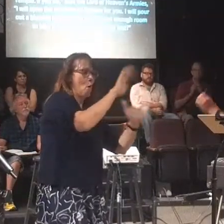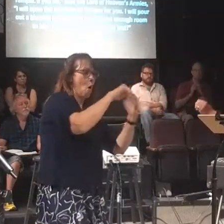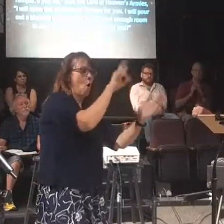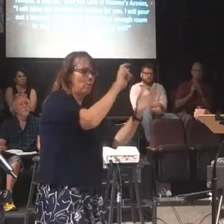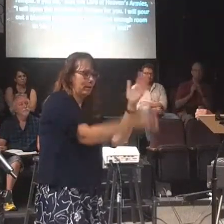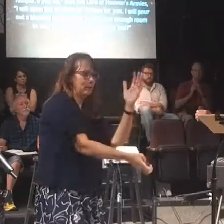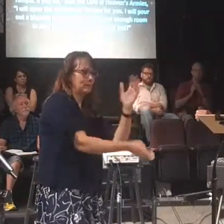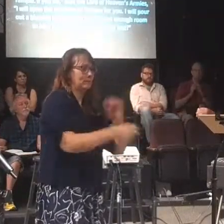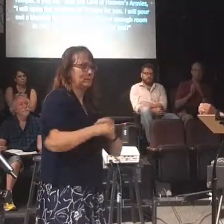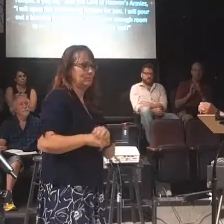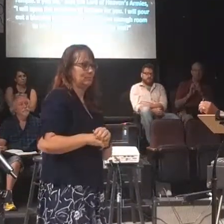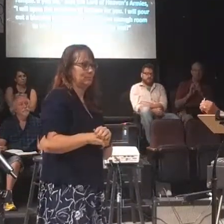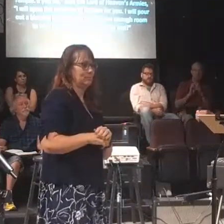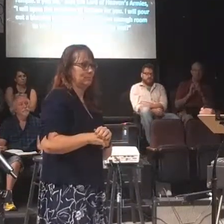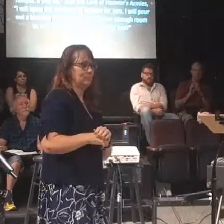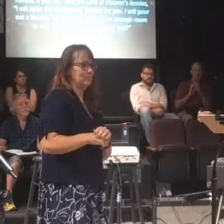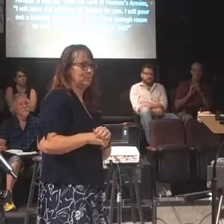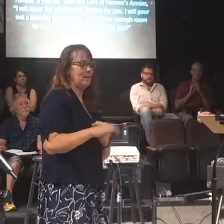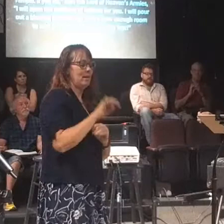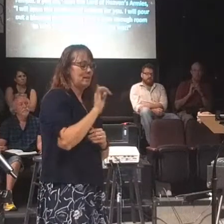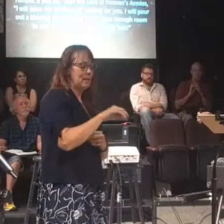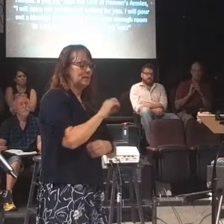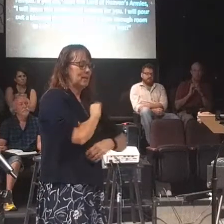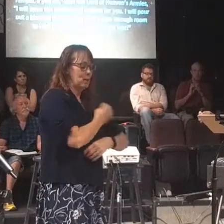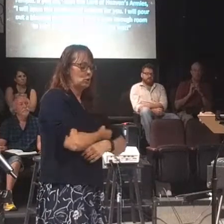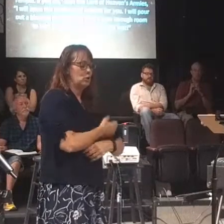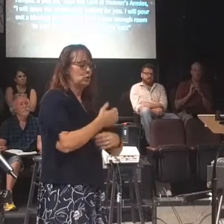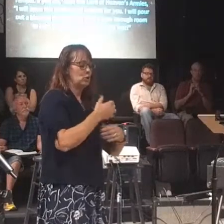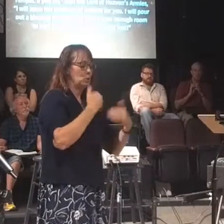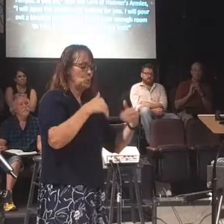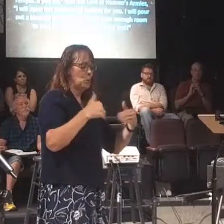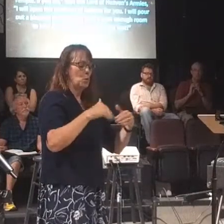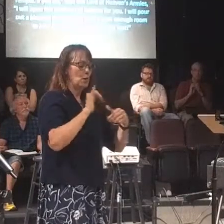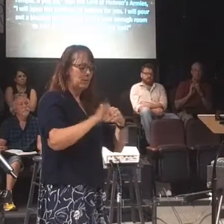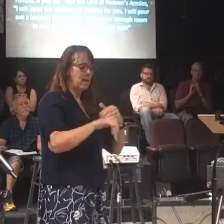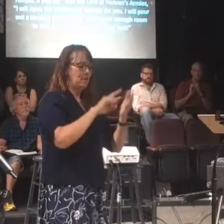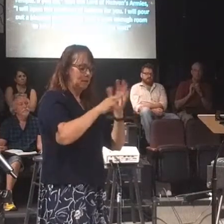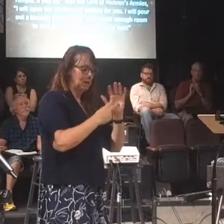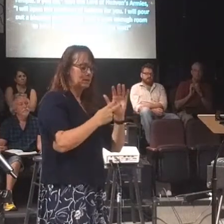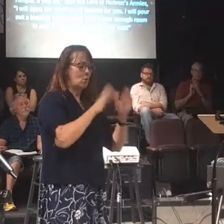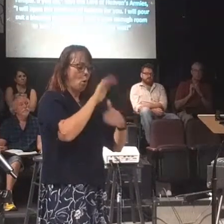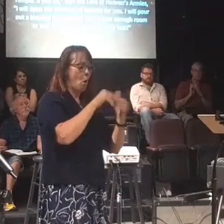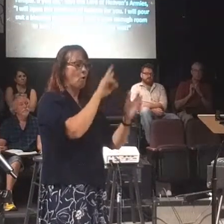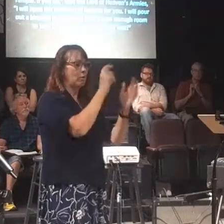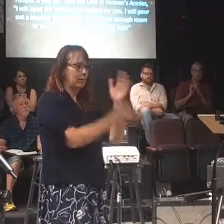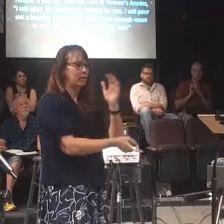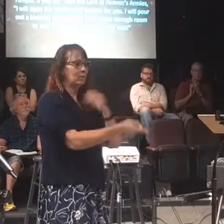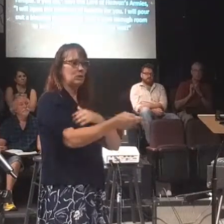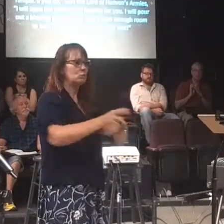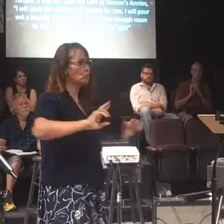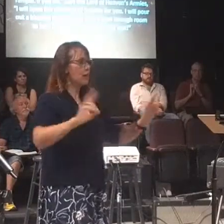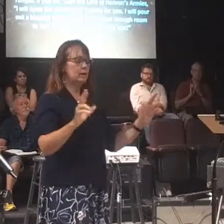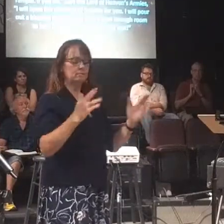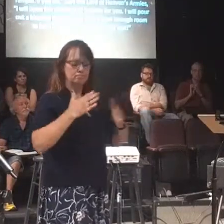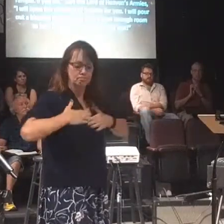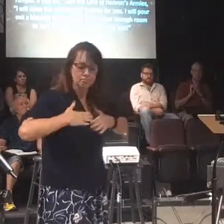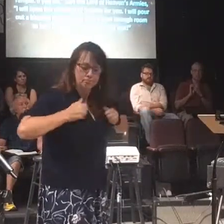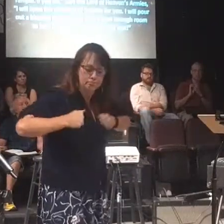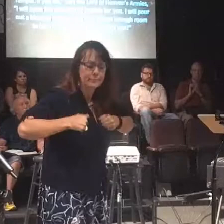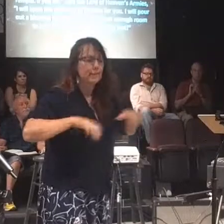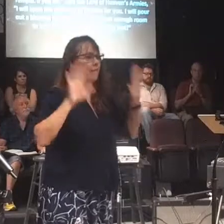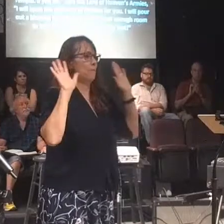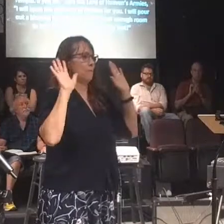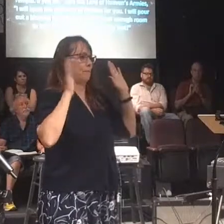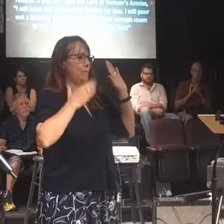That's the chemistry of all in. And I think that's what happens to us, right? If we're all in with